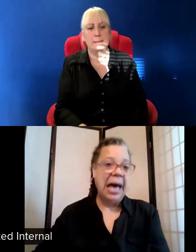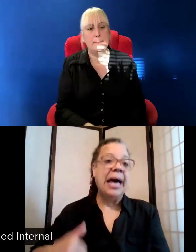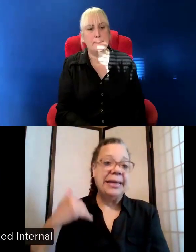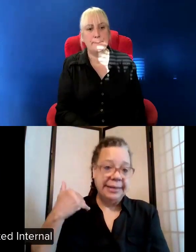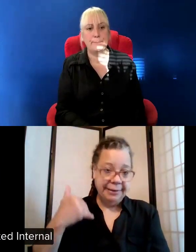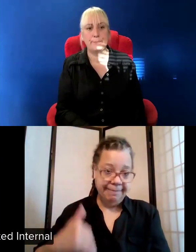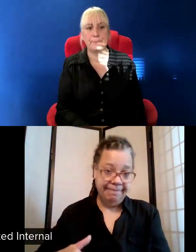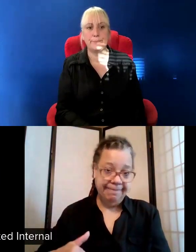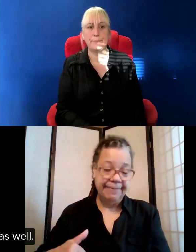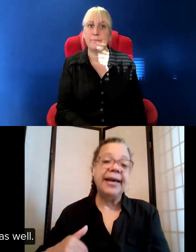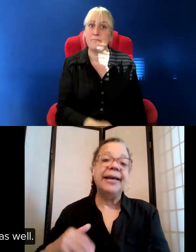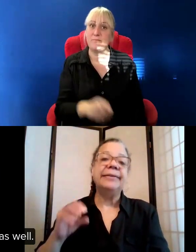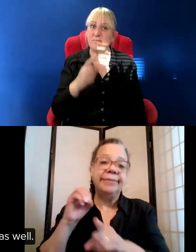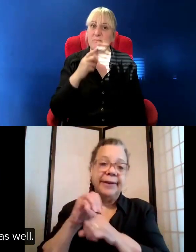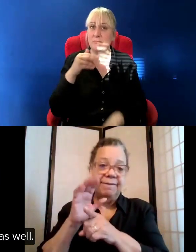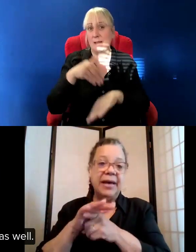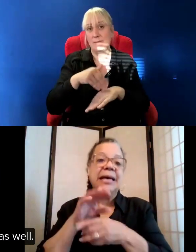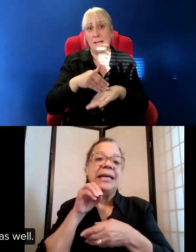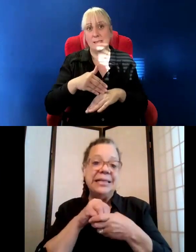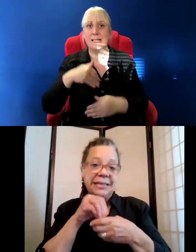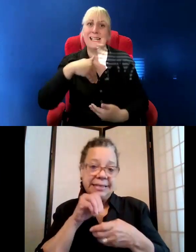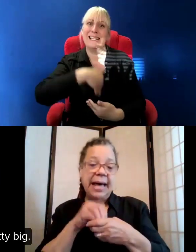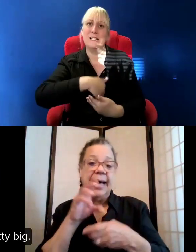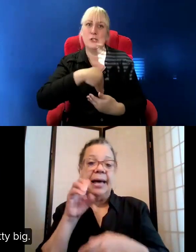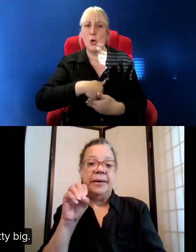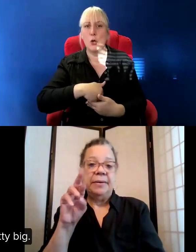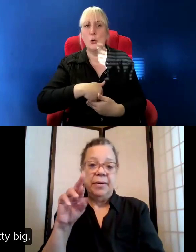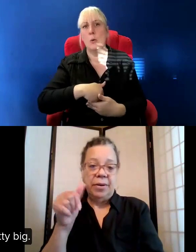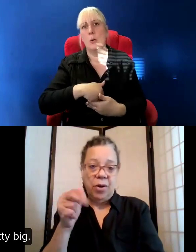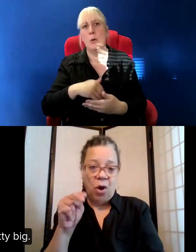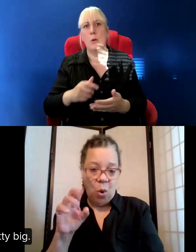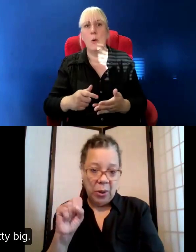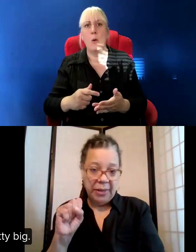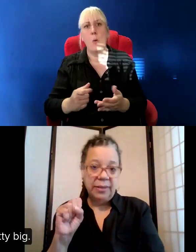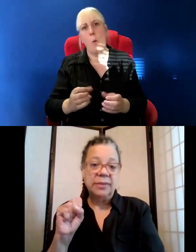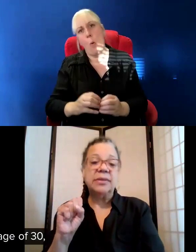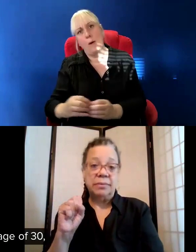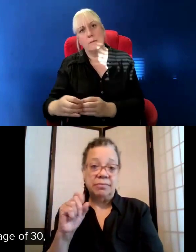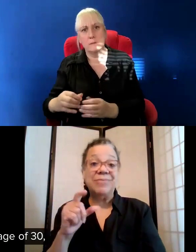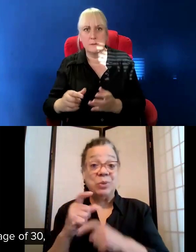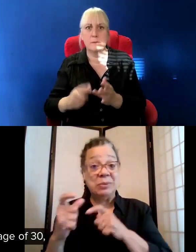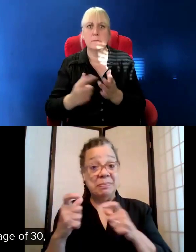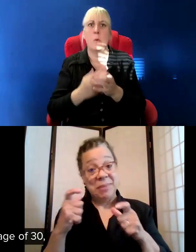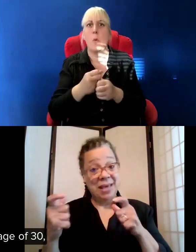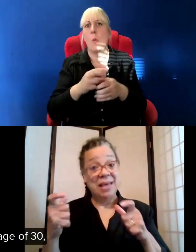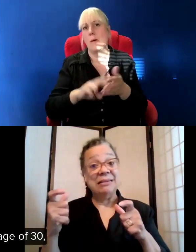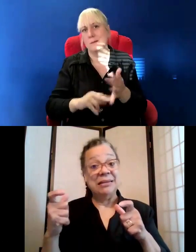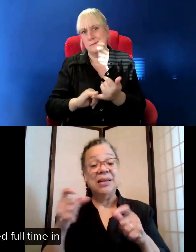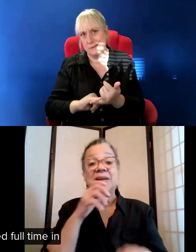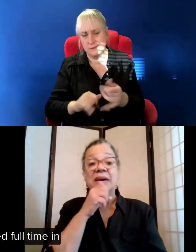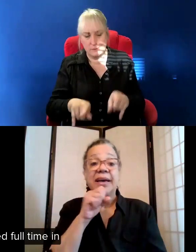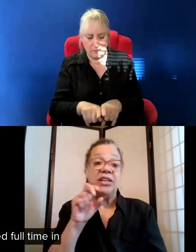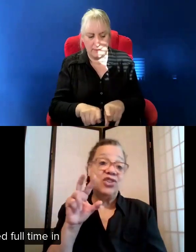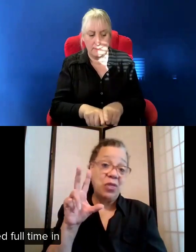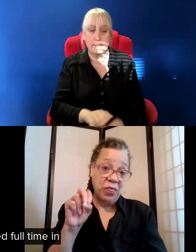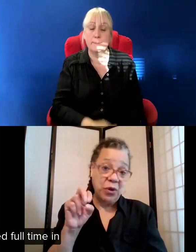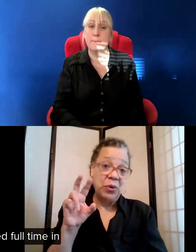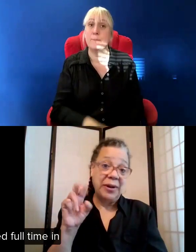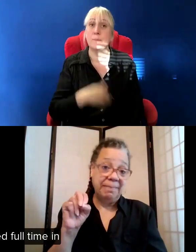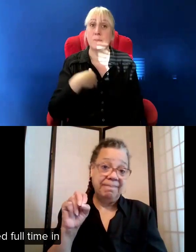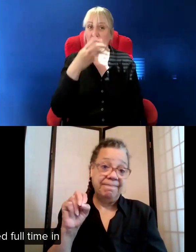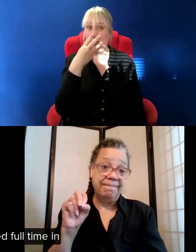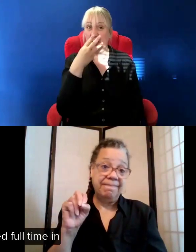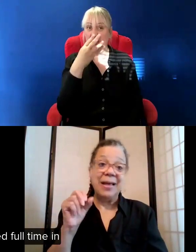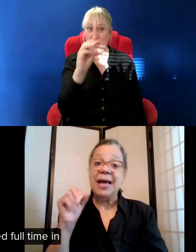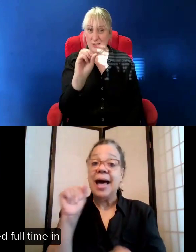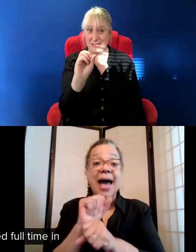and it affected internal organs as well. So pretty big. So at the age of 30, having